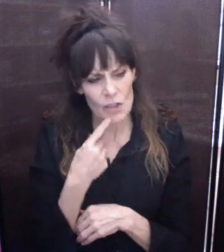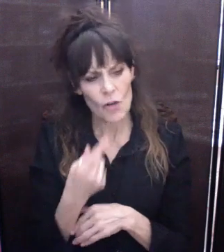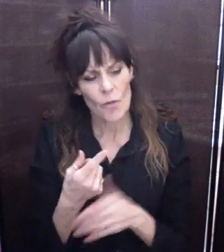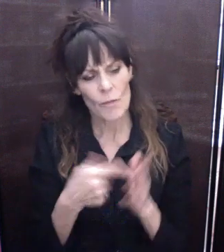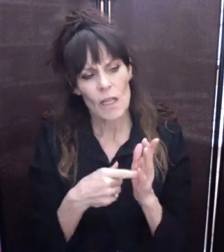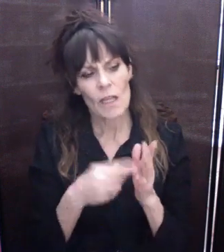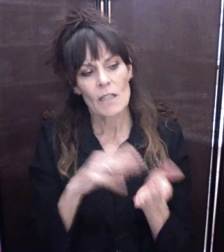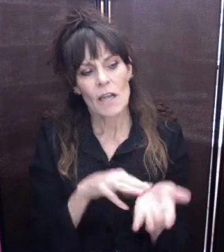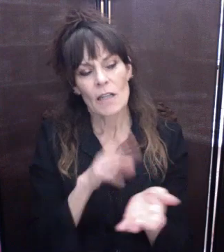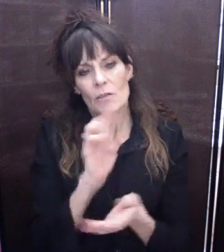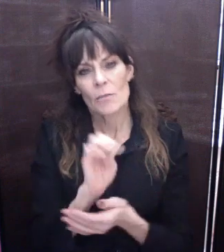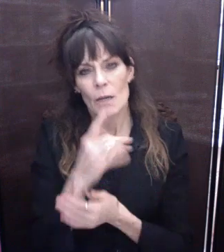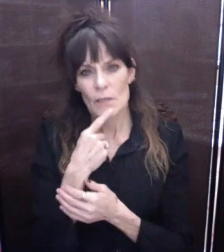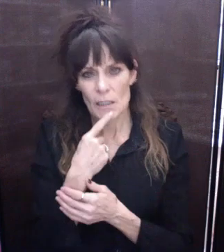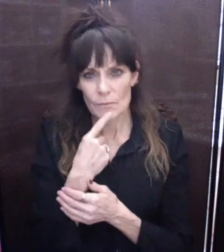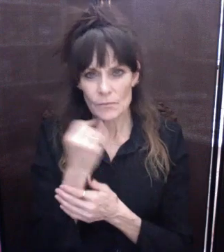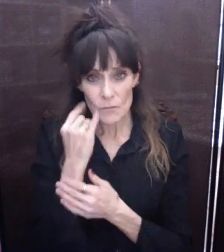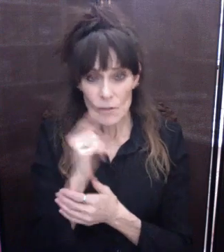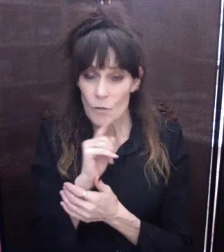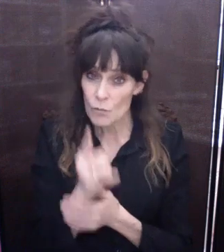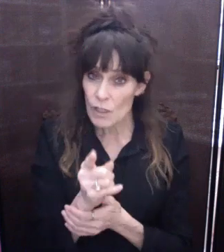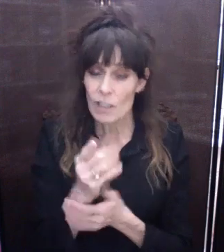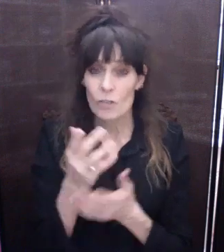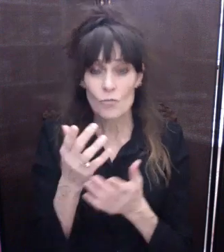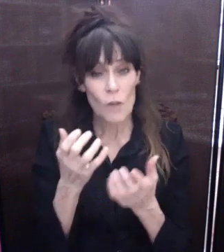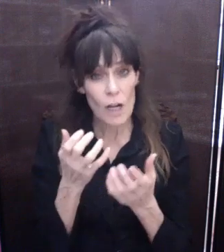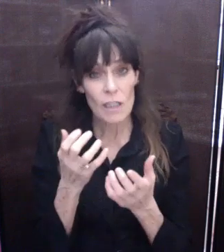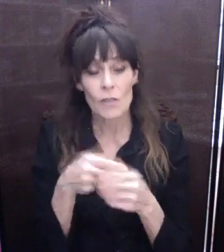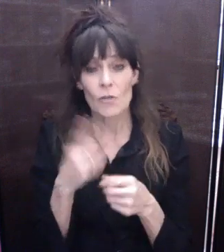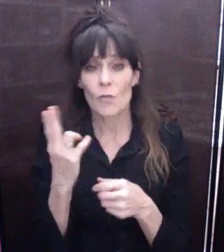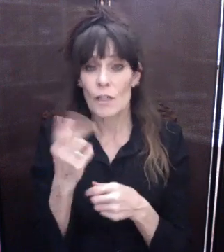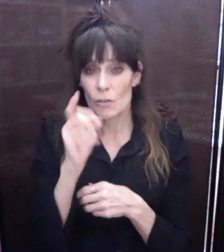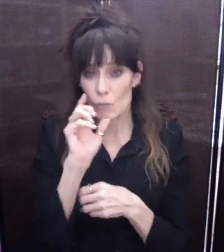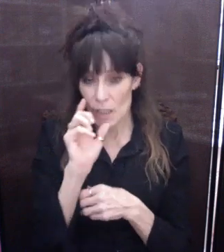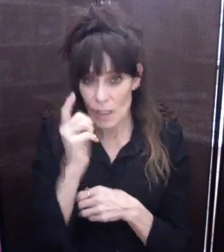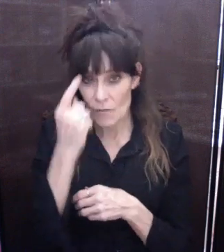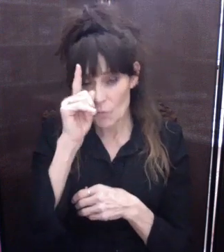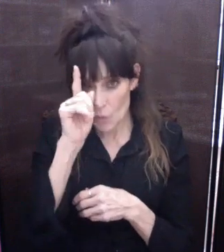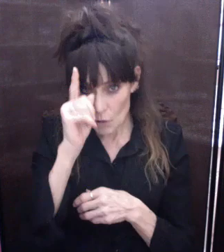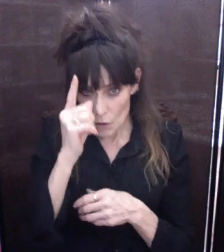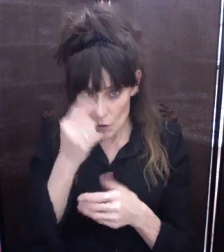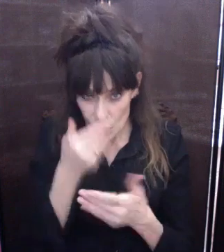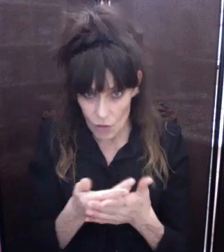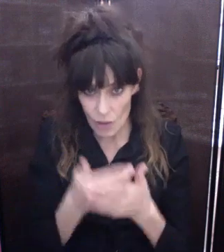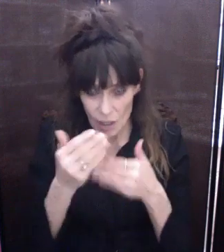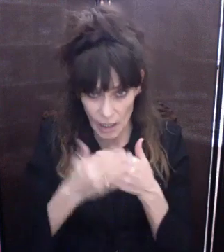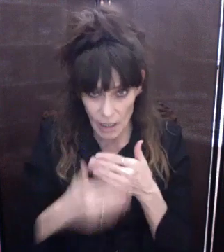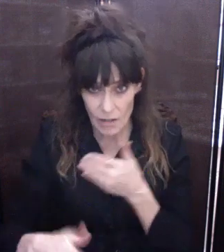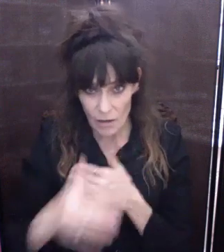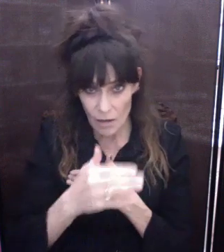Bob says, if you really and truly want to quit drinking liquor for good and all, and sincerely feel you must have